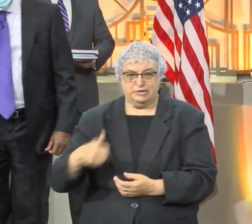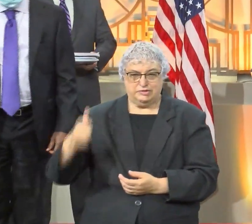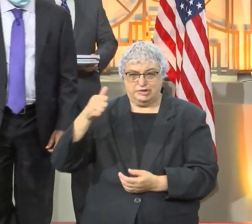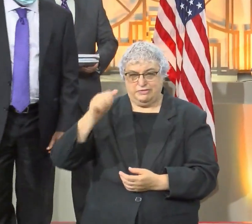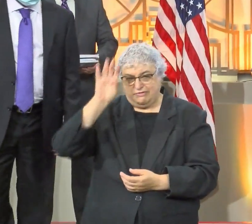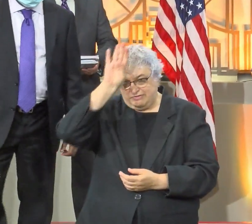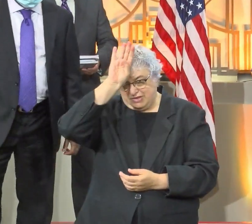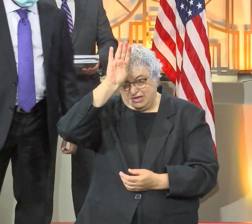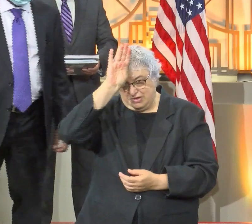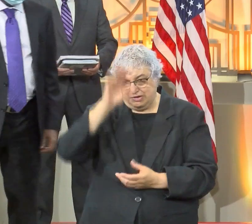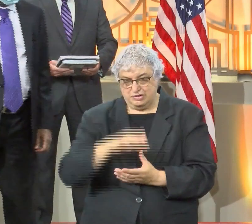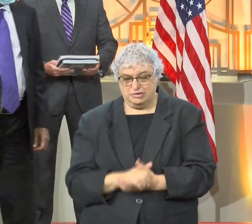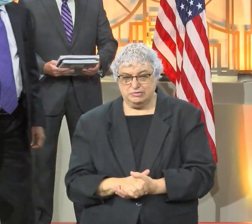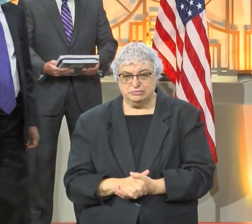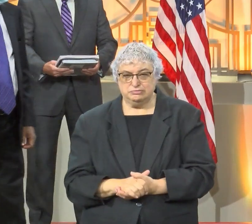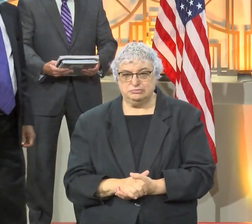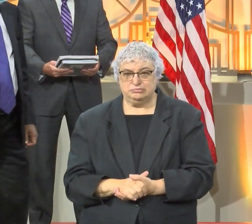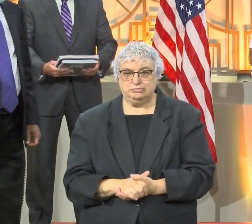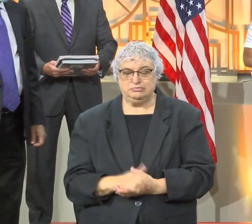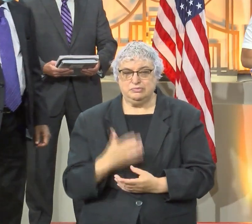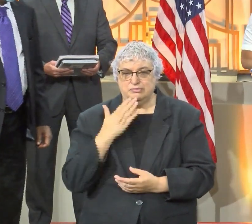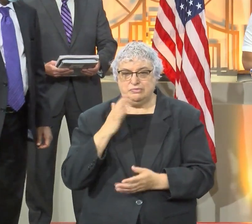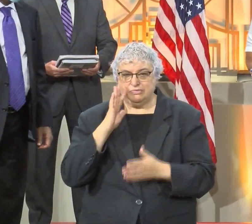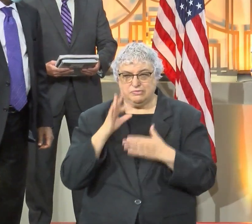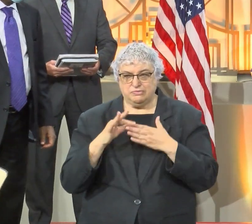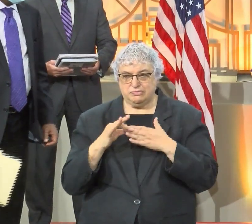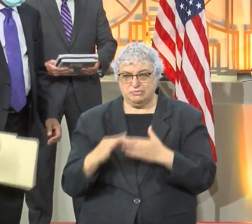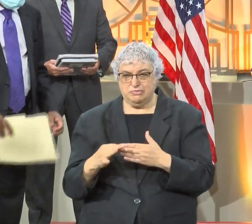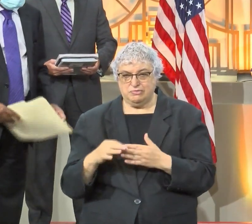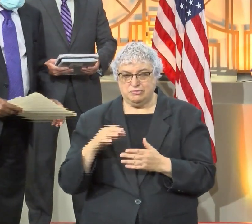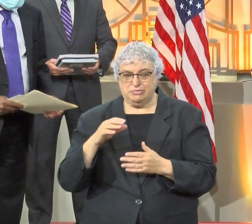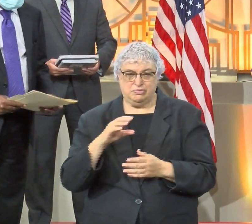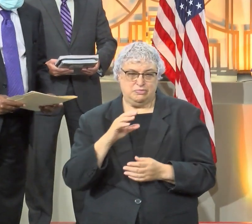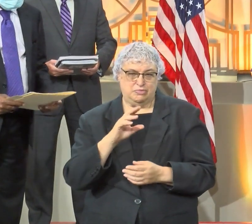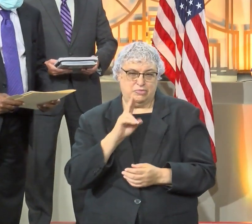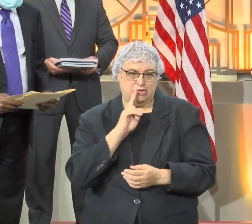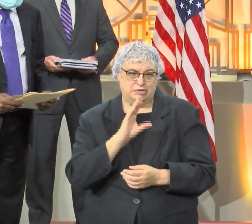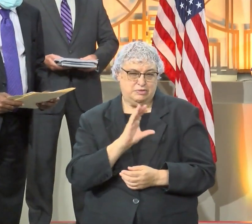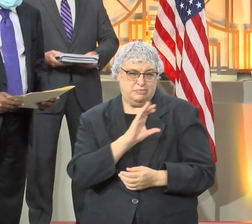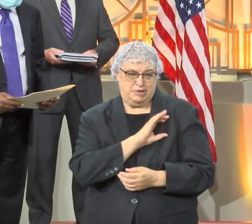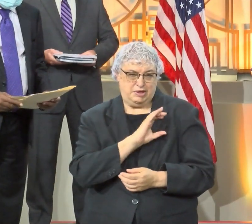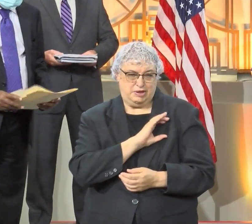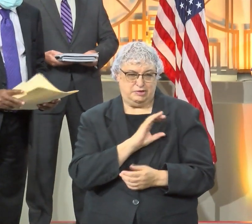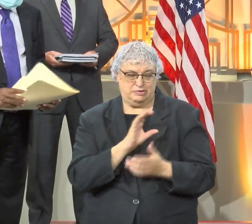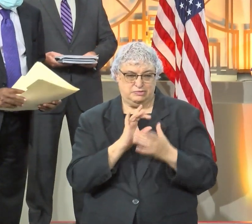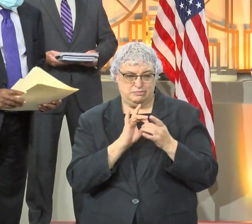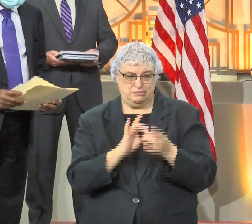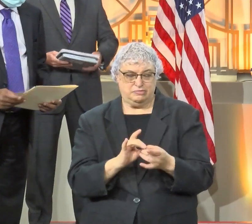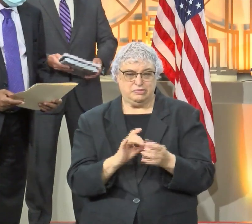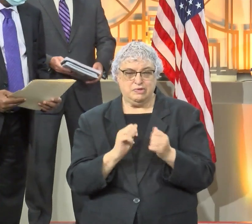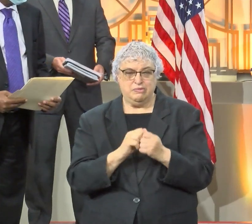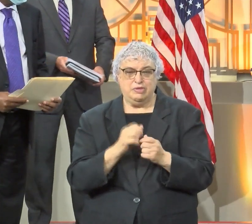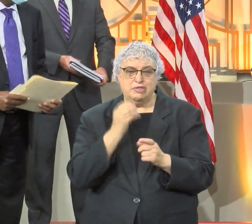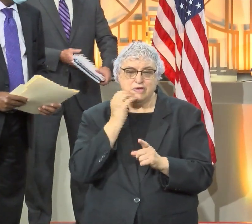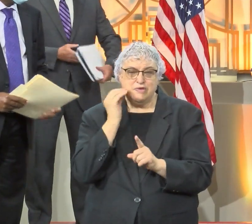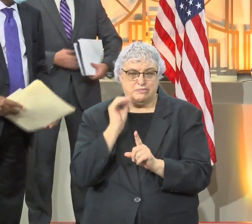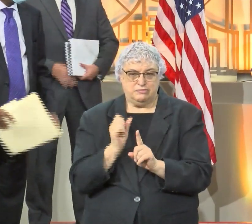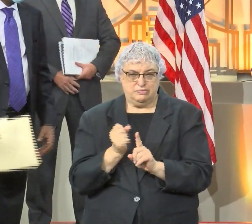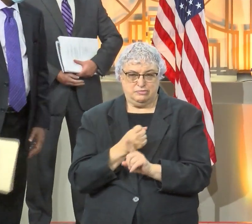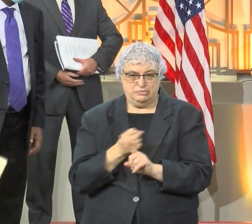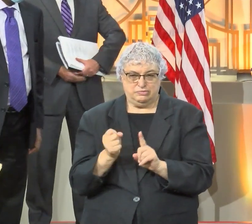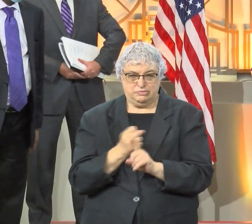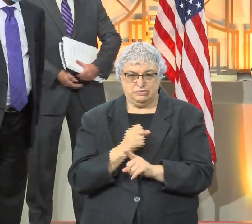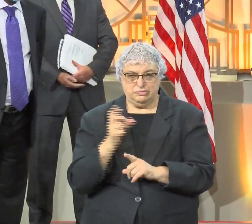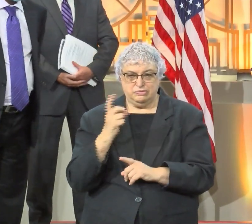Thank you, Mayor. Thank you for your leadership, certainly, and the work that the HPD has been doing in regards to domestic violence. It is encouraging news,